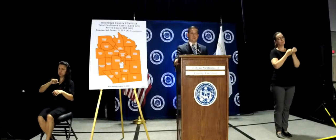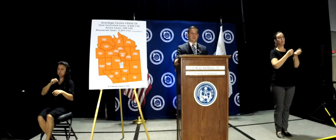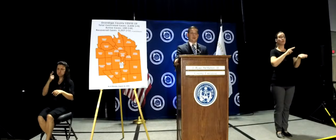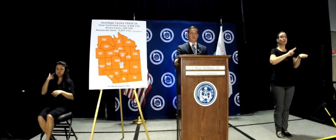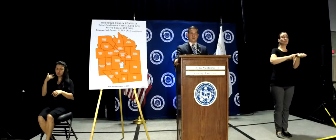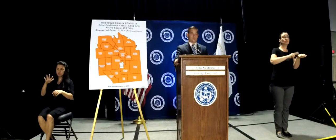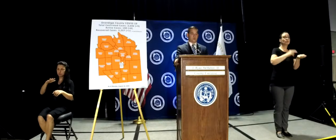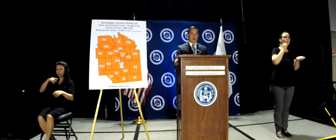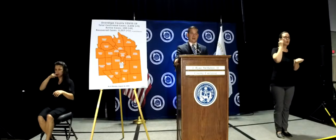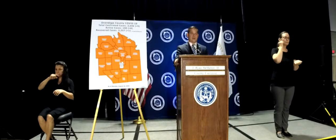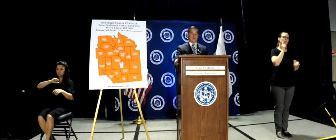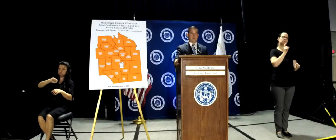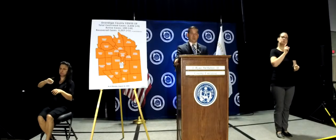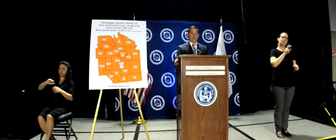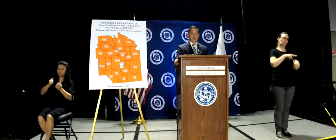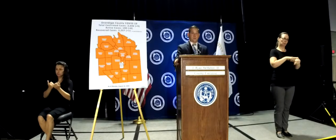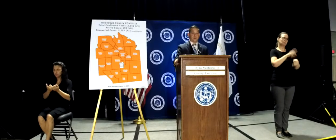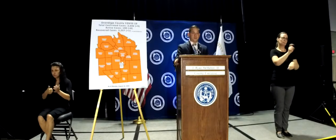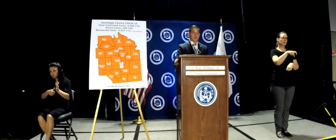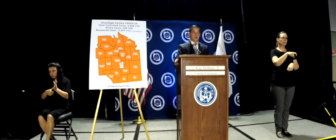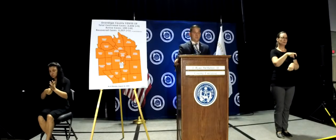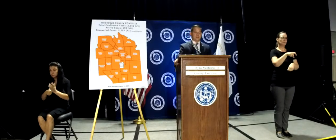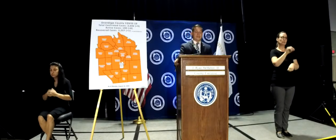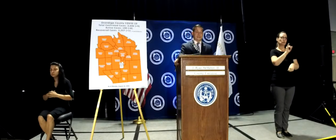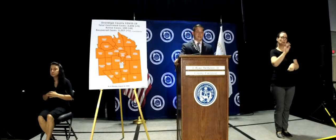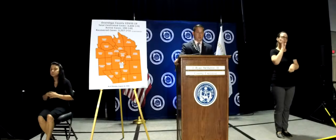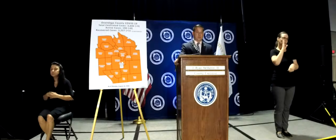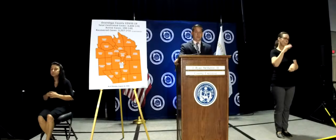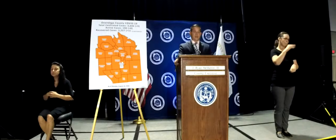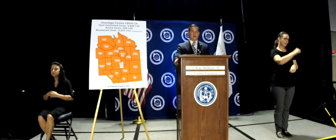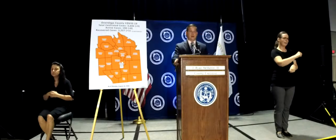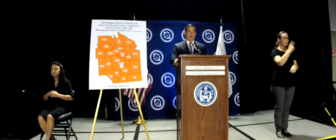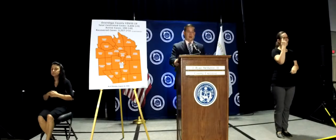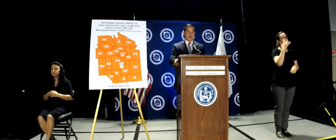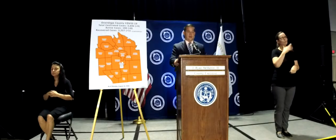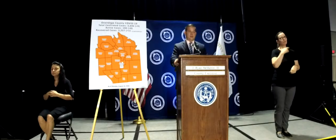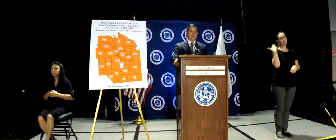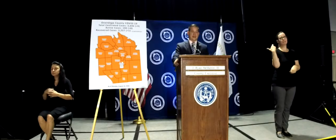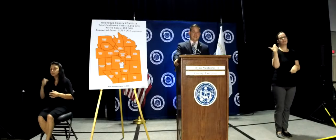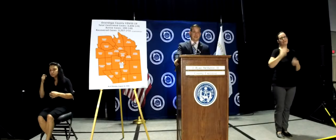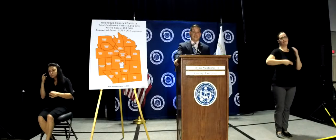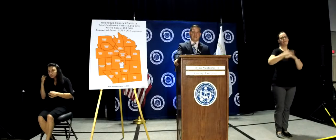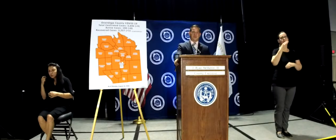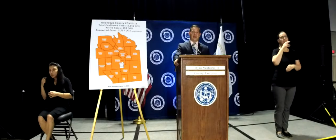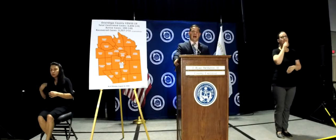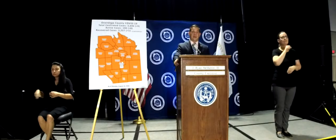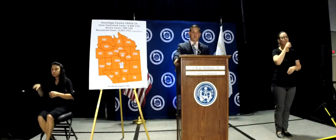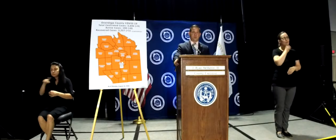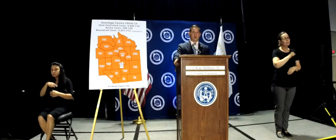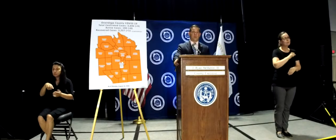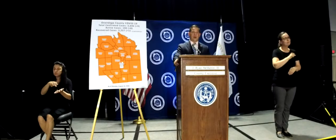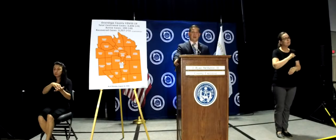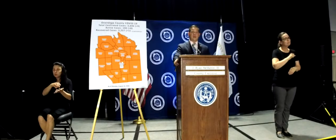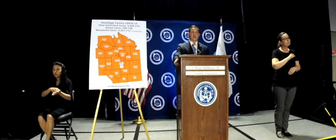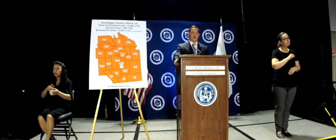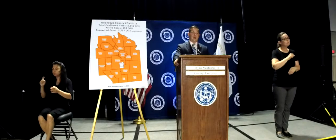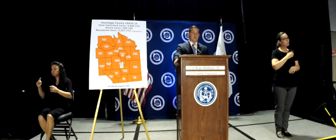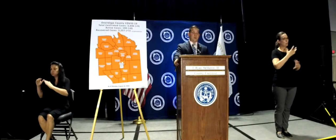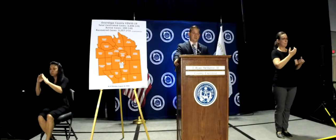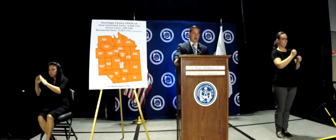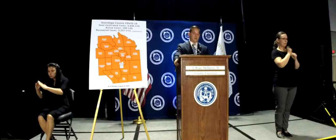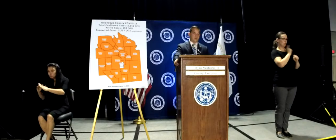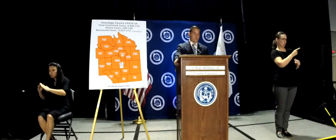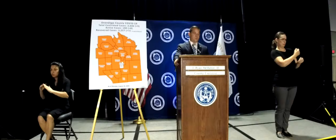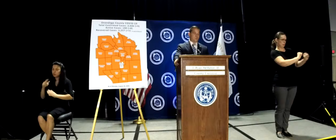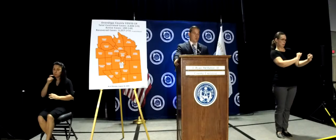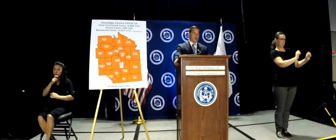think anybody's going to push back on that from insurance companies because literally the testing is saving lives. We know that